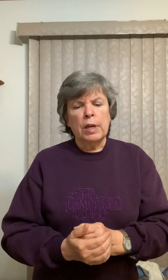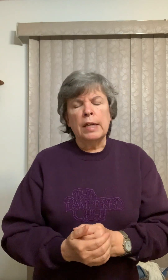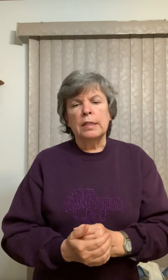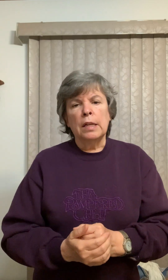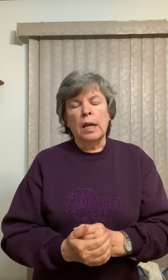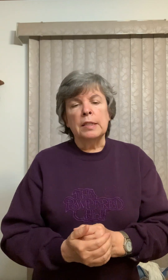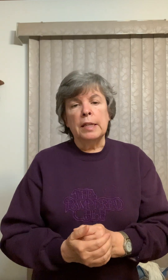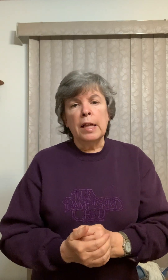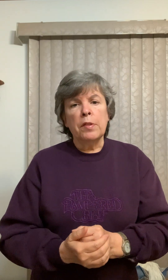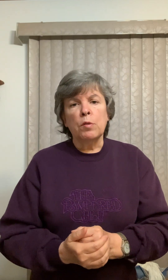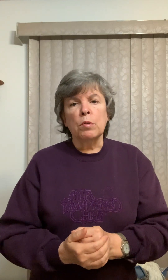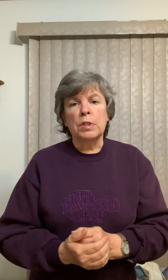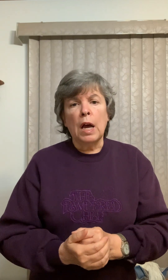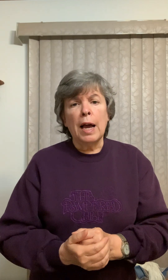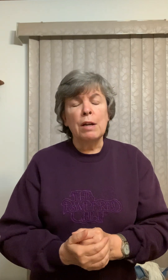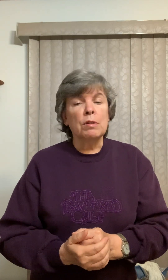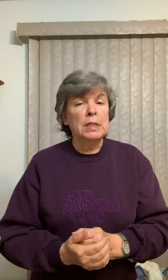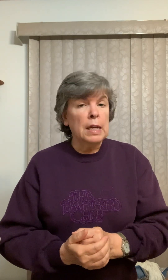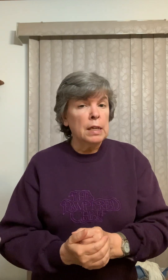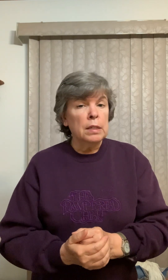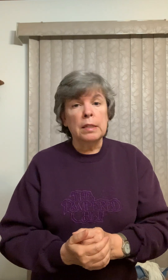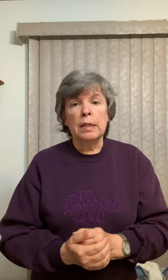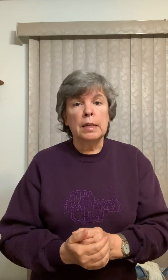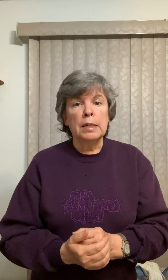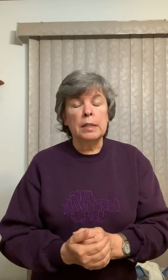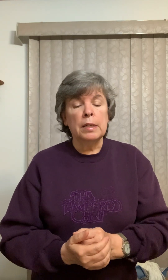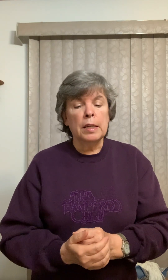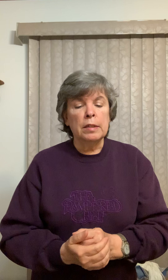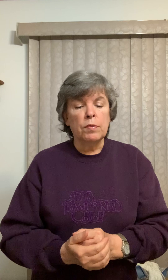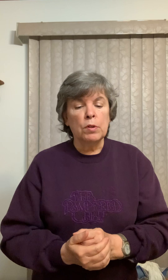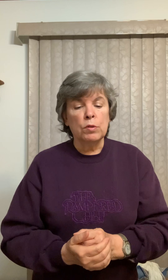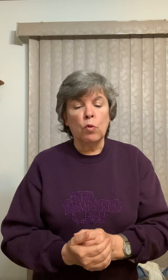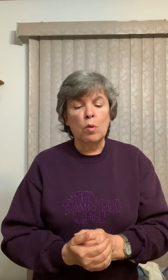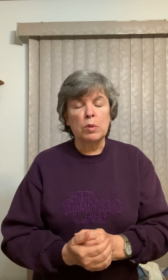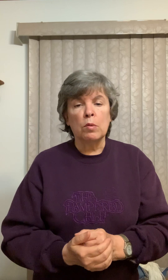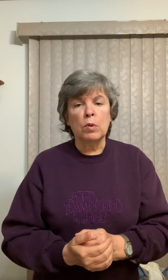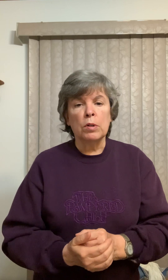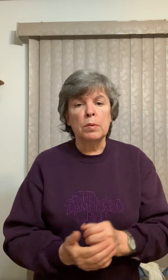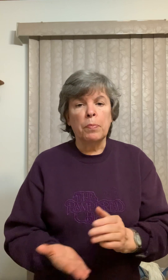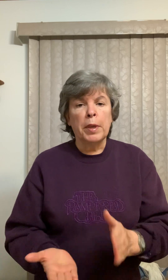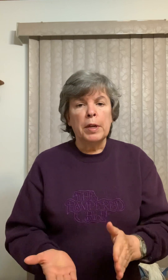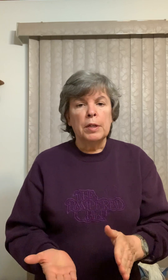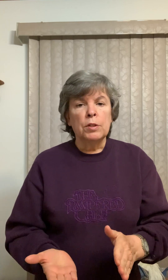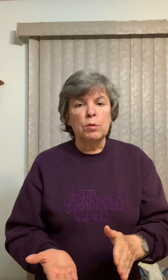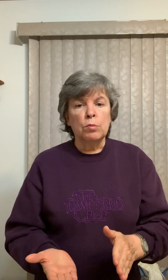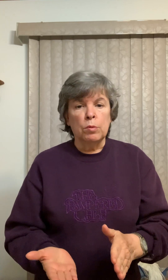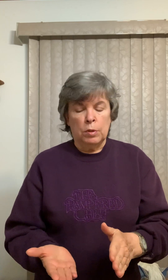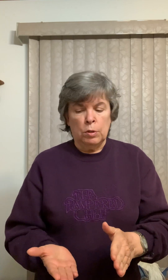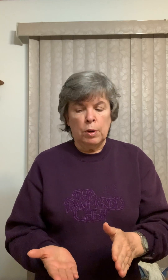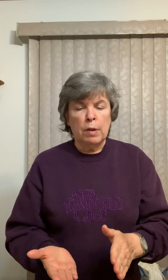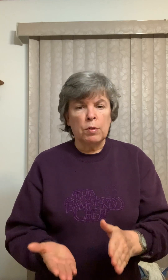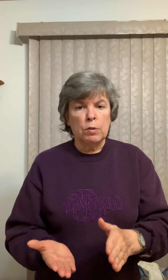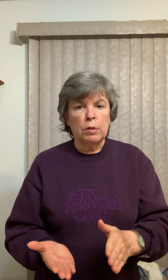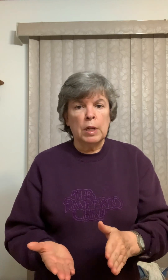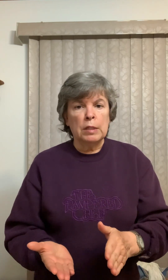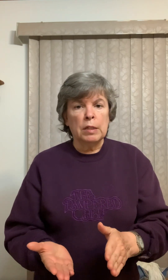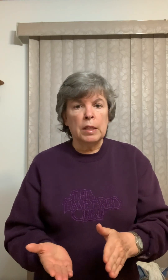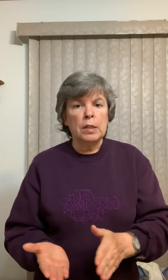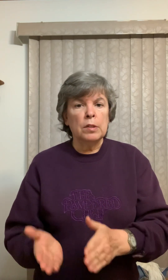Okay, death or die or dead, any of those forms of the word, you have your hands like this and